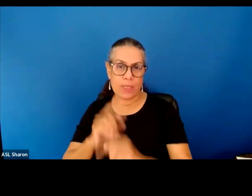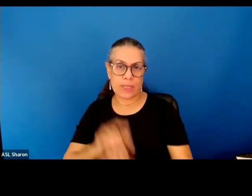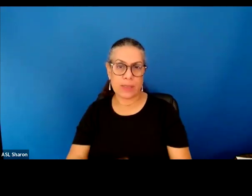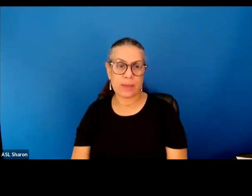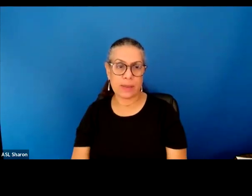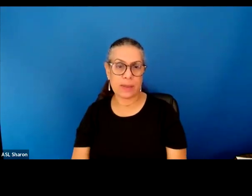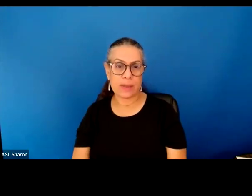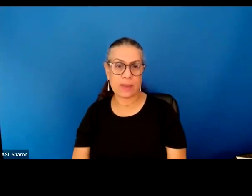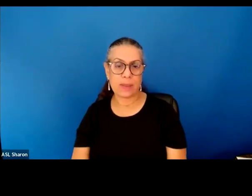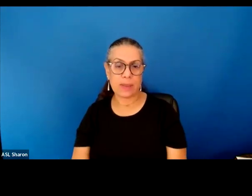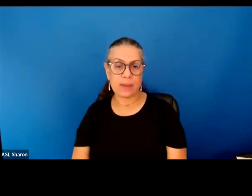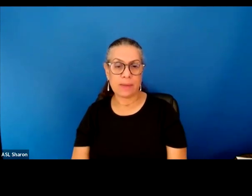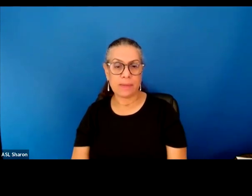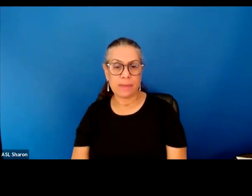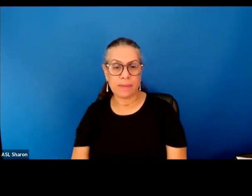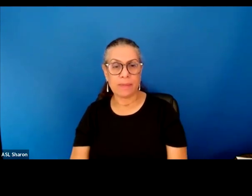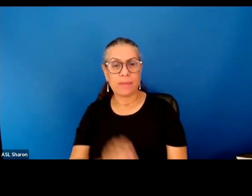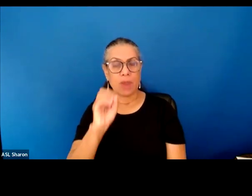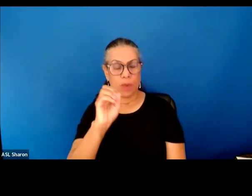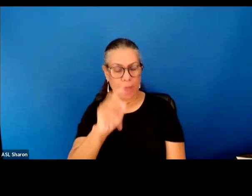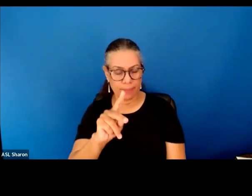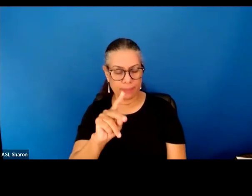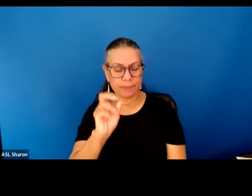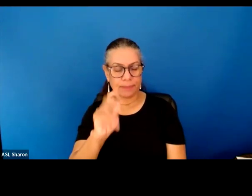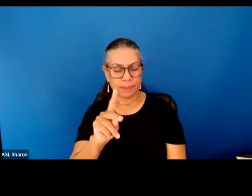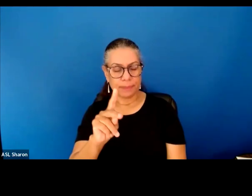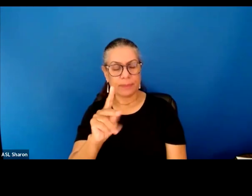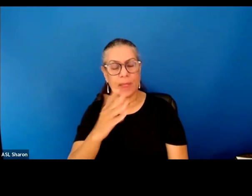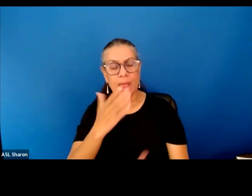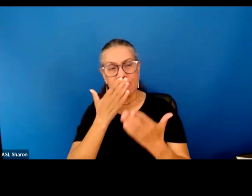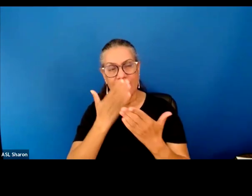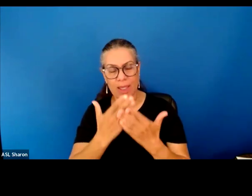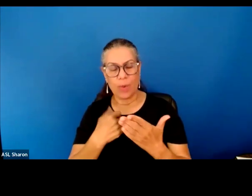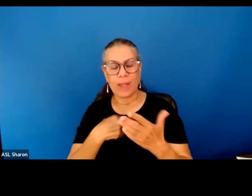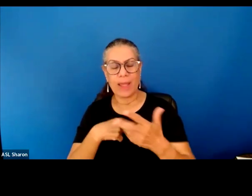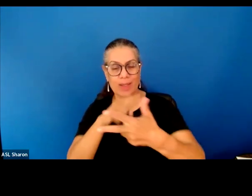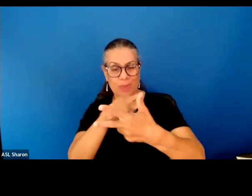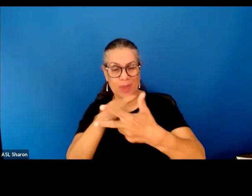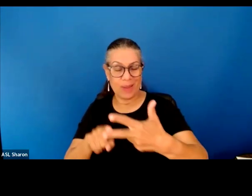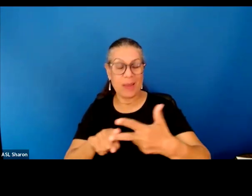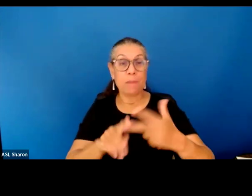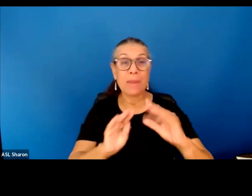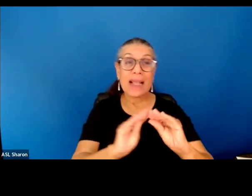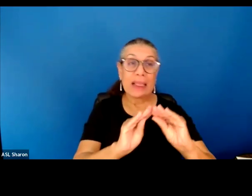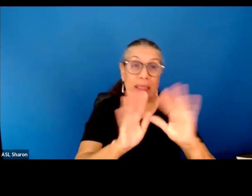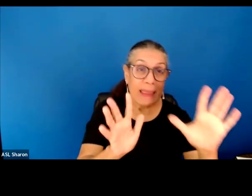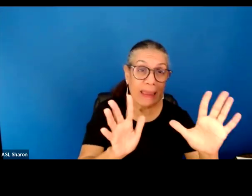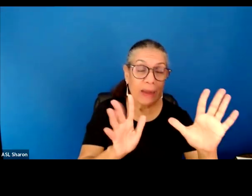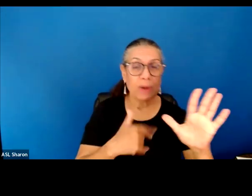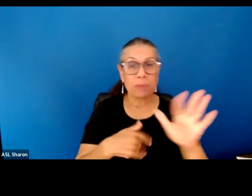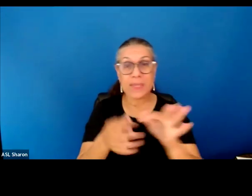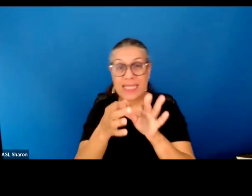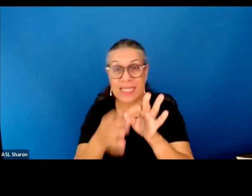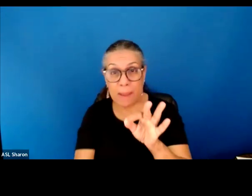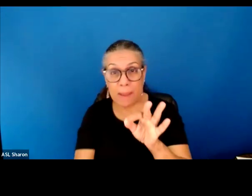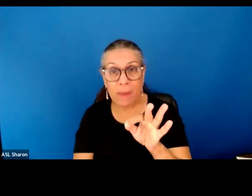I really appreciate the theme that was raised around the need for clarity, simplicity, and stability. As someone who's been